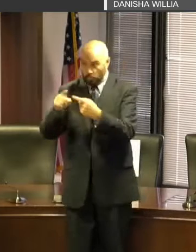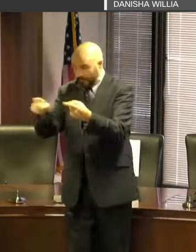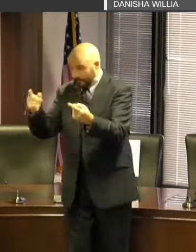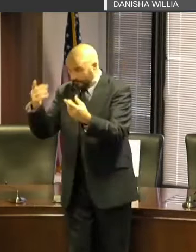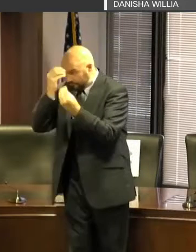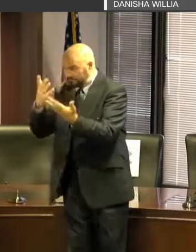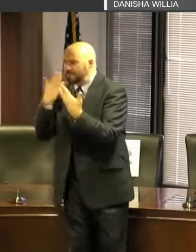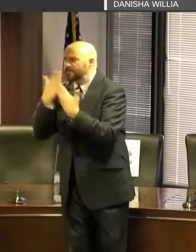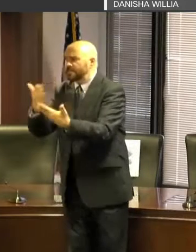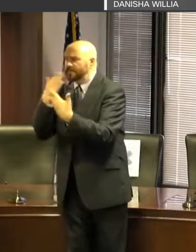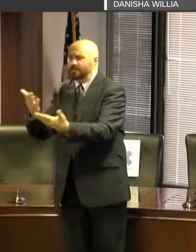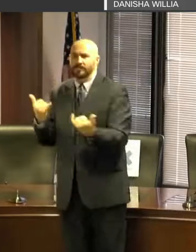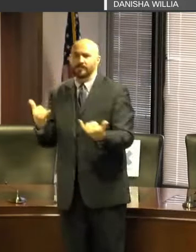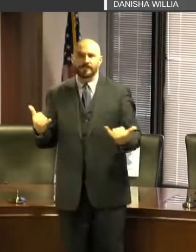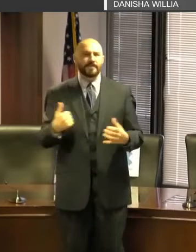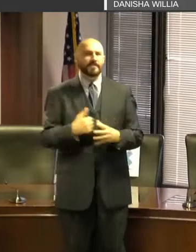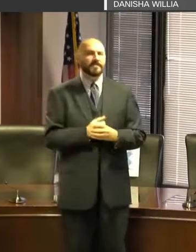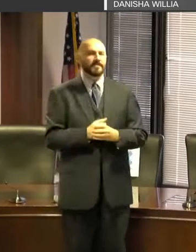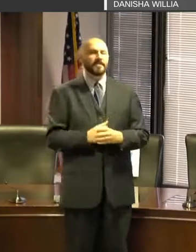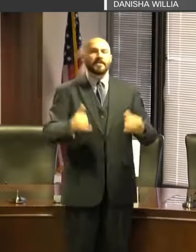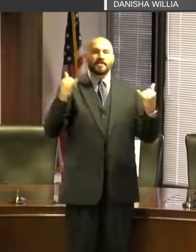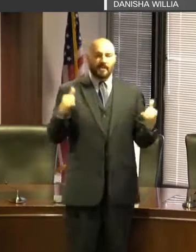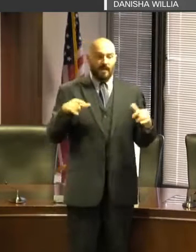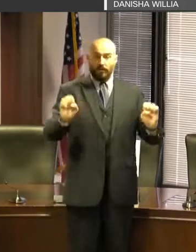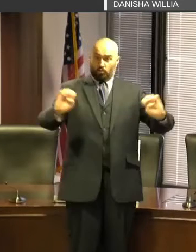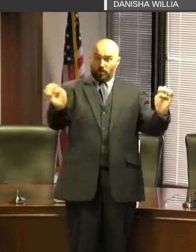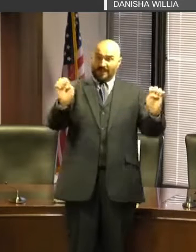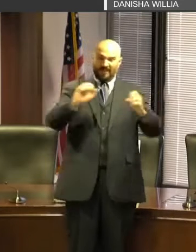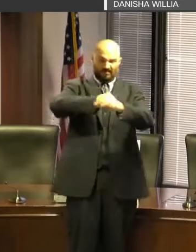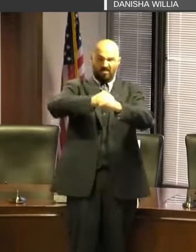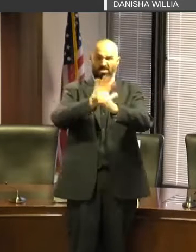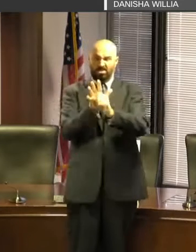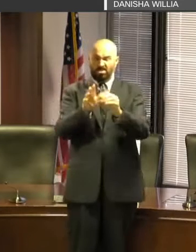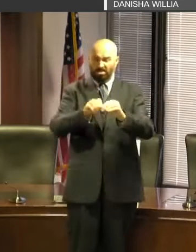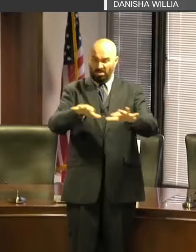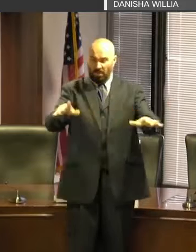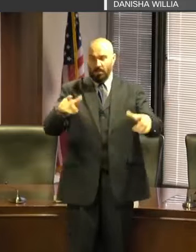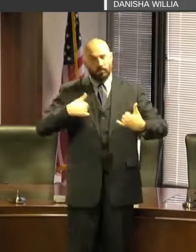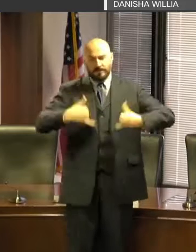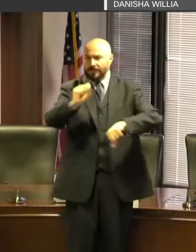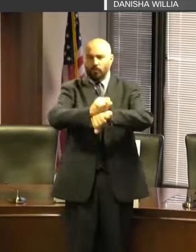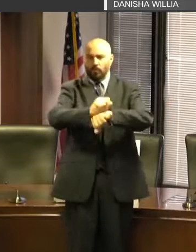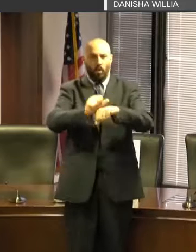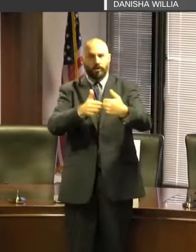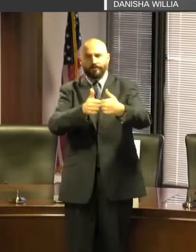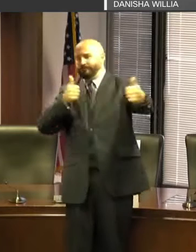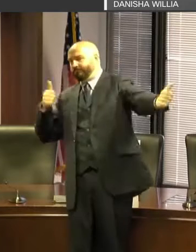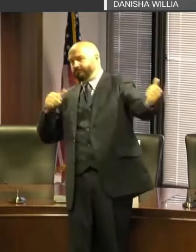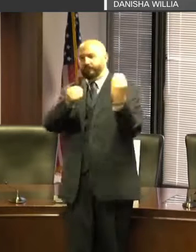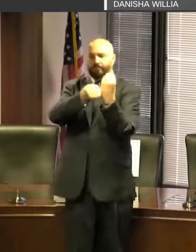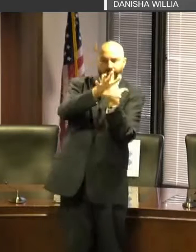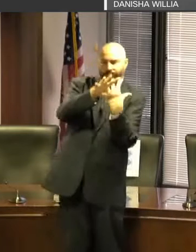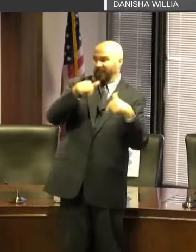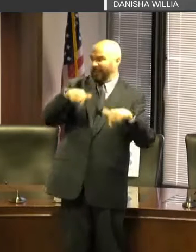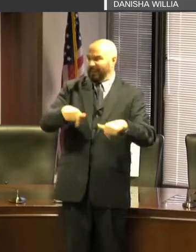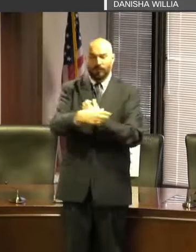to manage the crisis remotely. There's a small core group of people that come into the office pretty